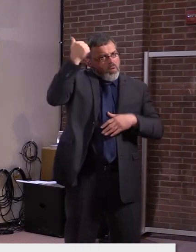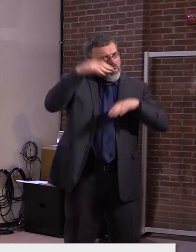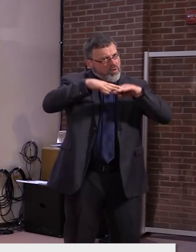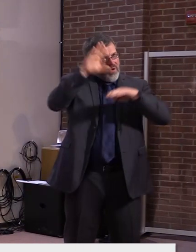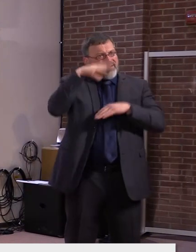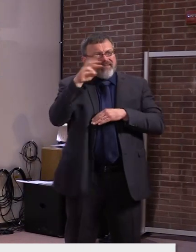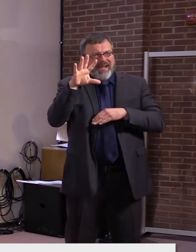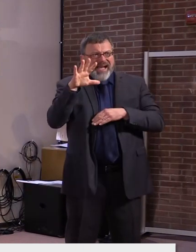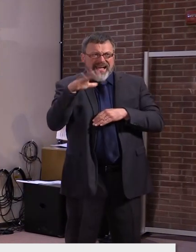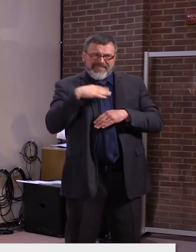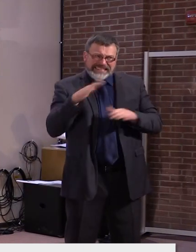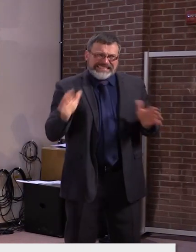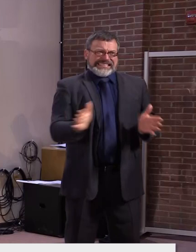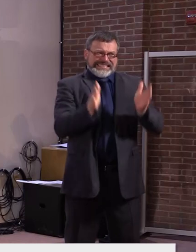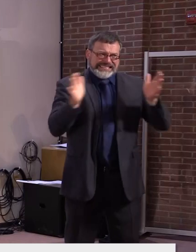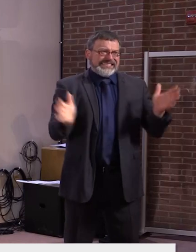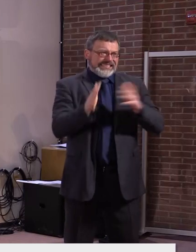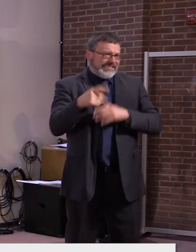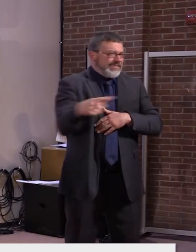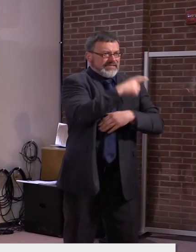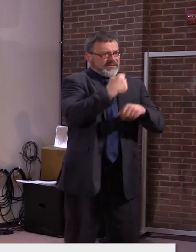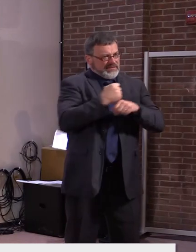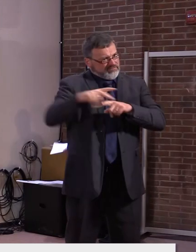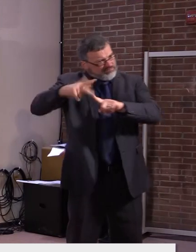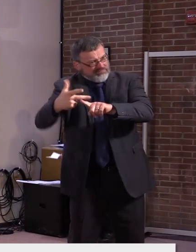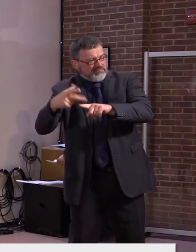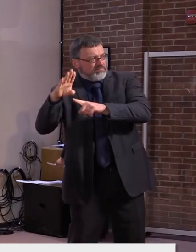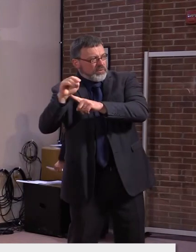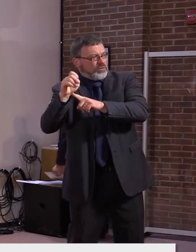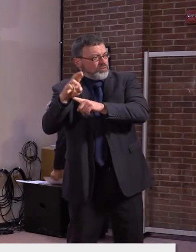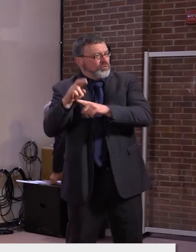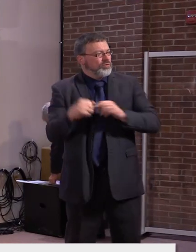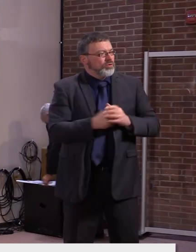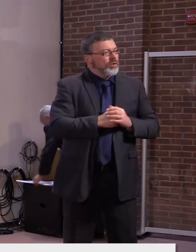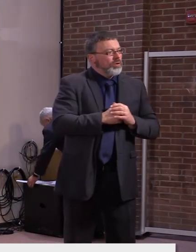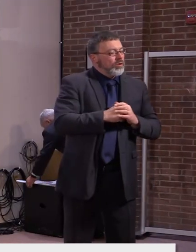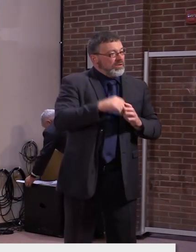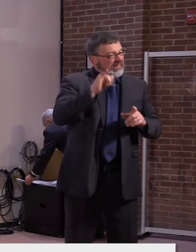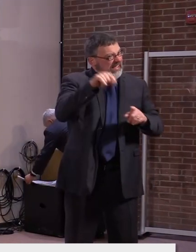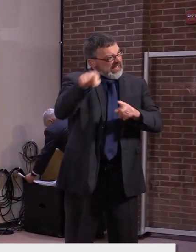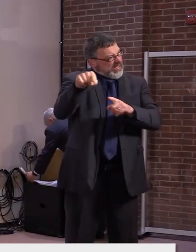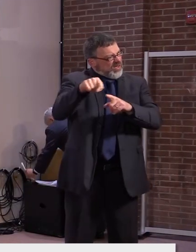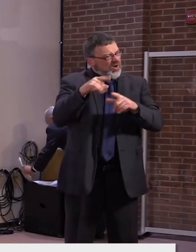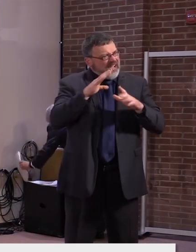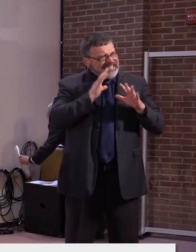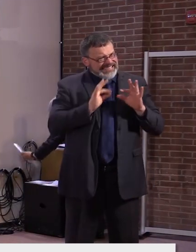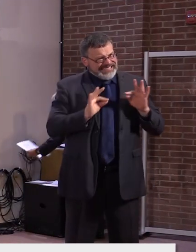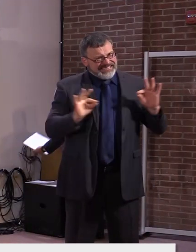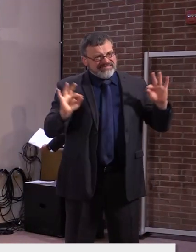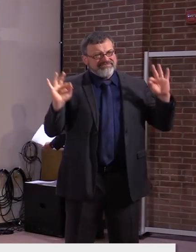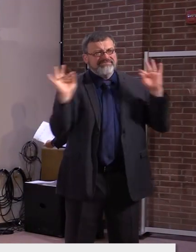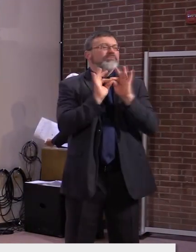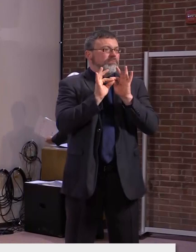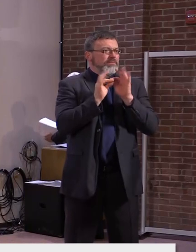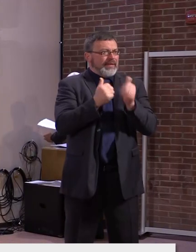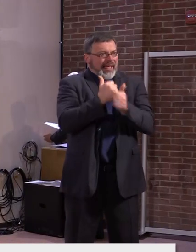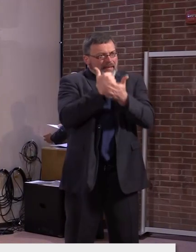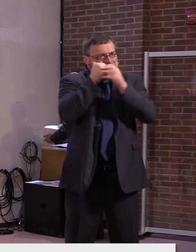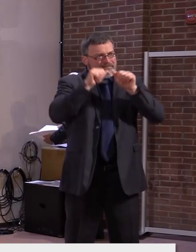getting a booster is critical. Although Vermont has been a leader